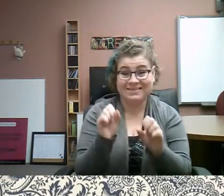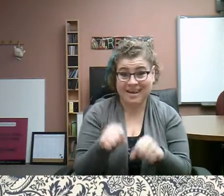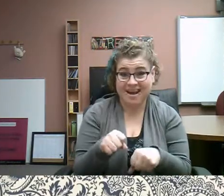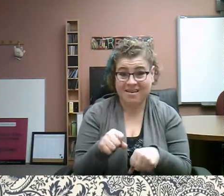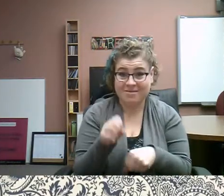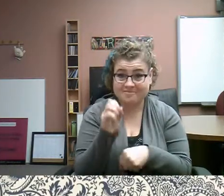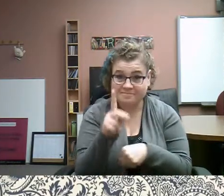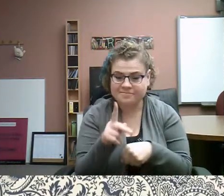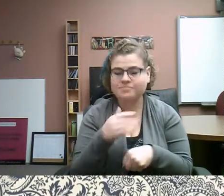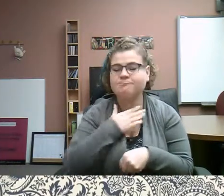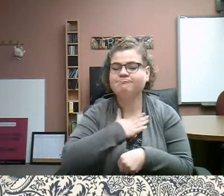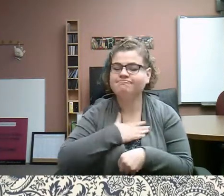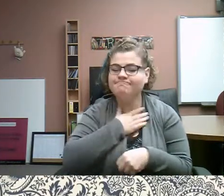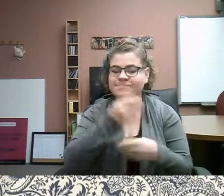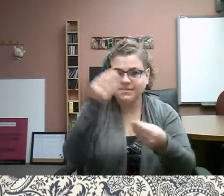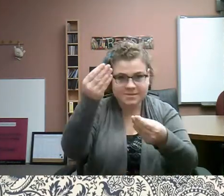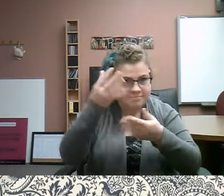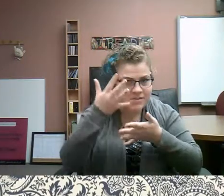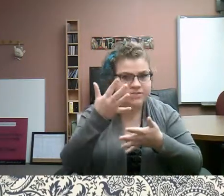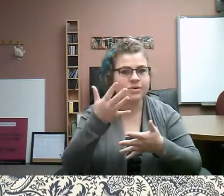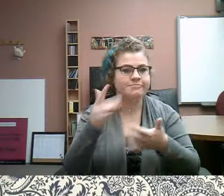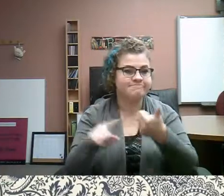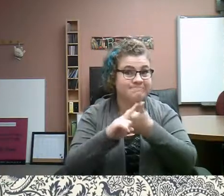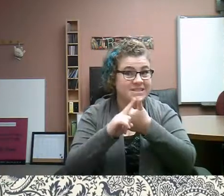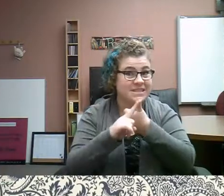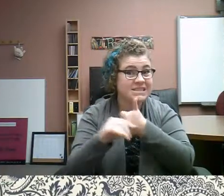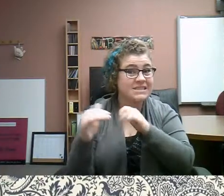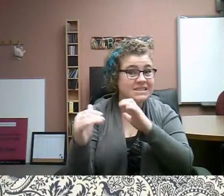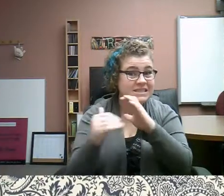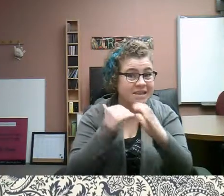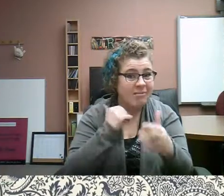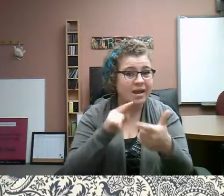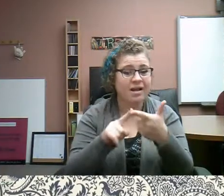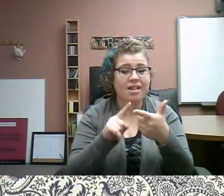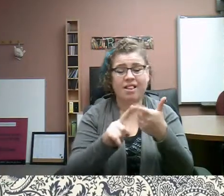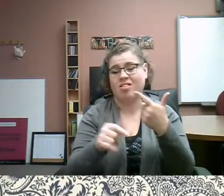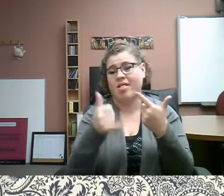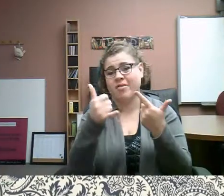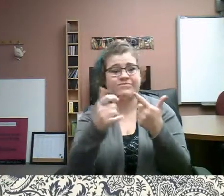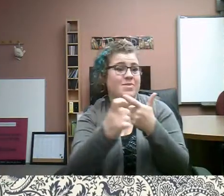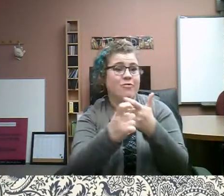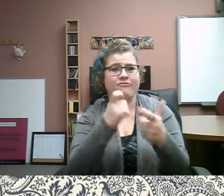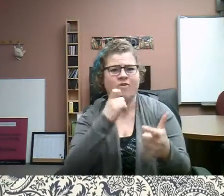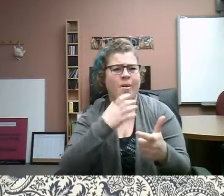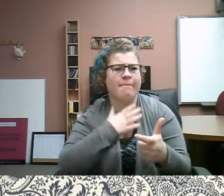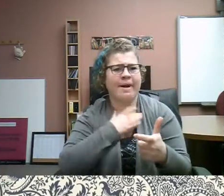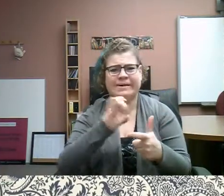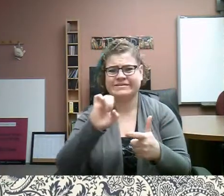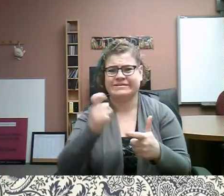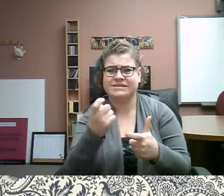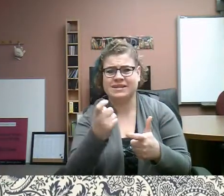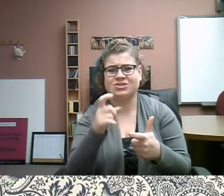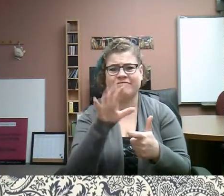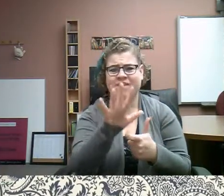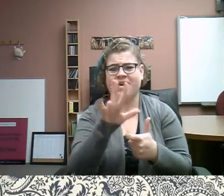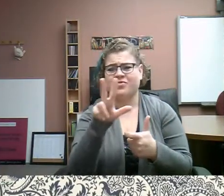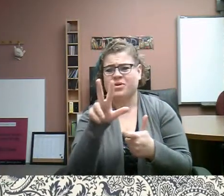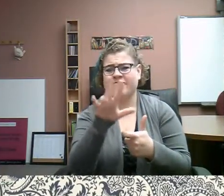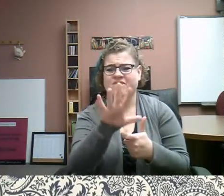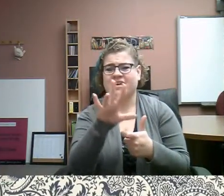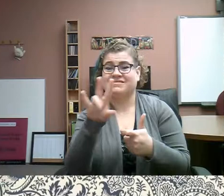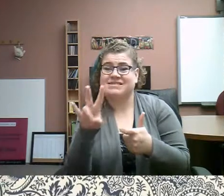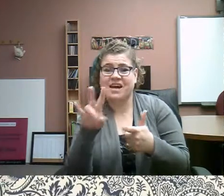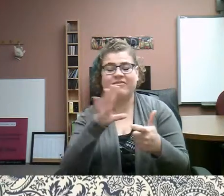that way, more slowly and more keeping it more basic. So just let me know. You can email me, you can phone